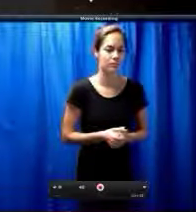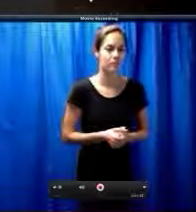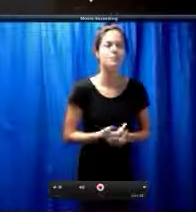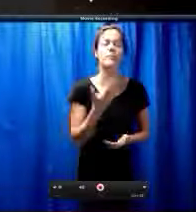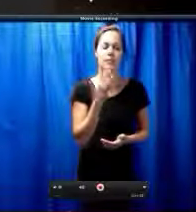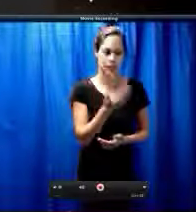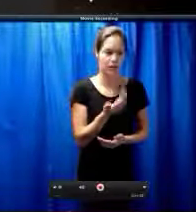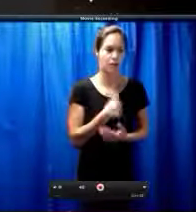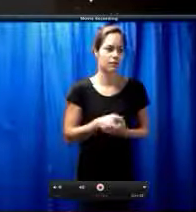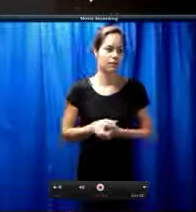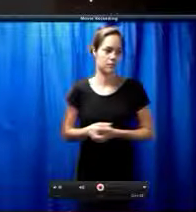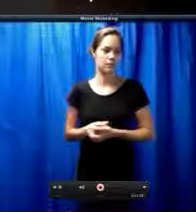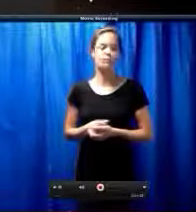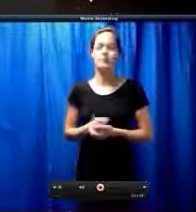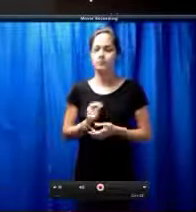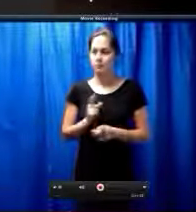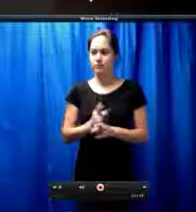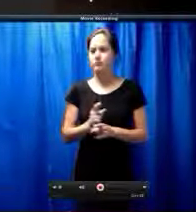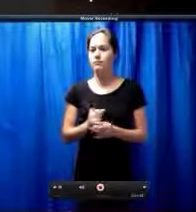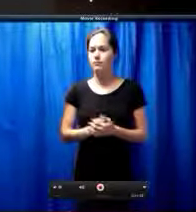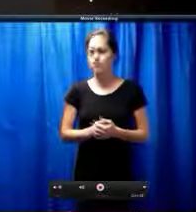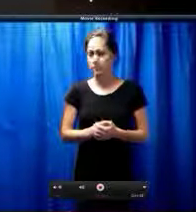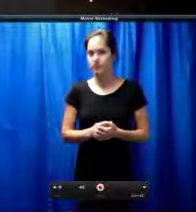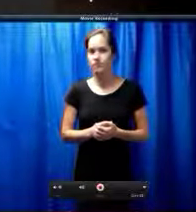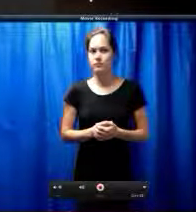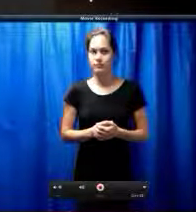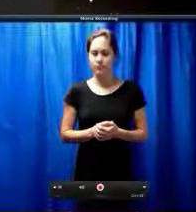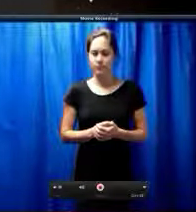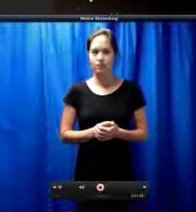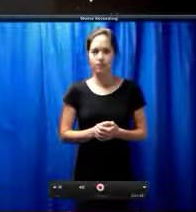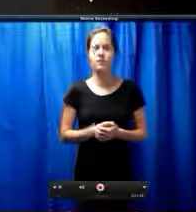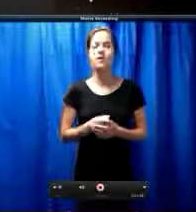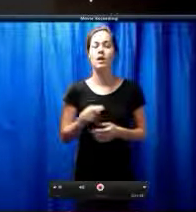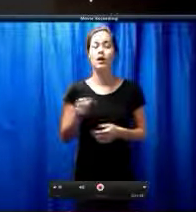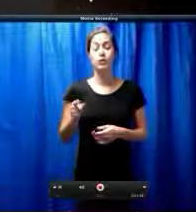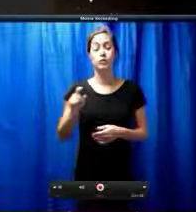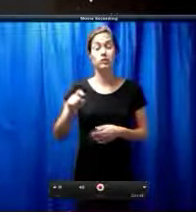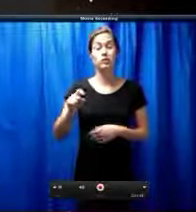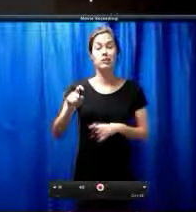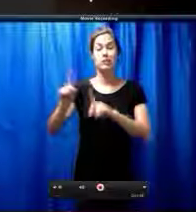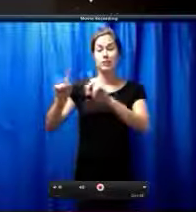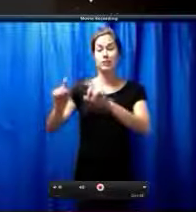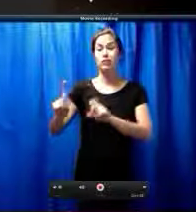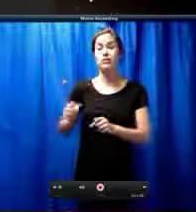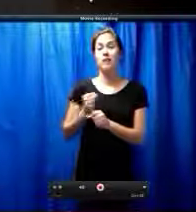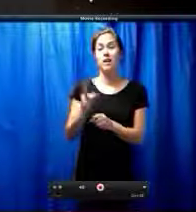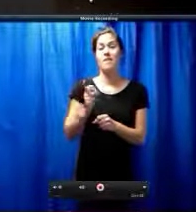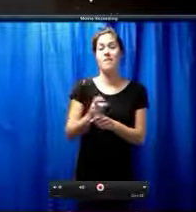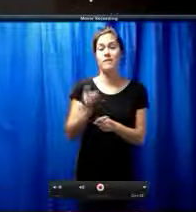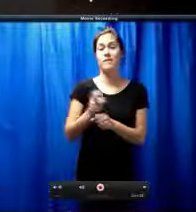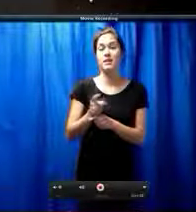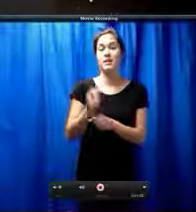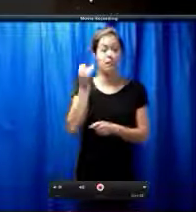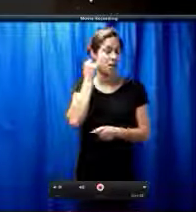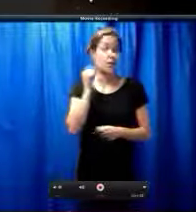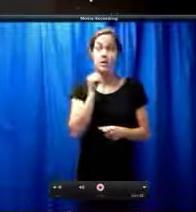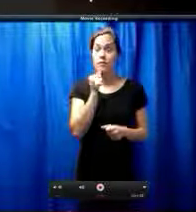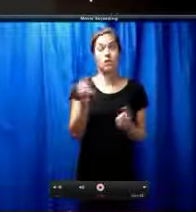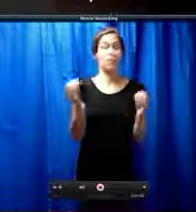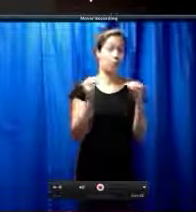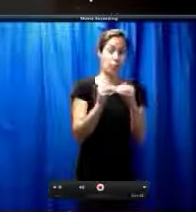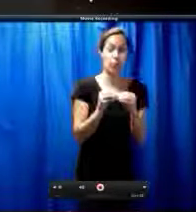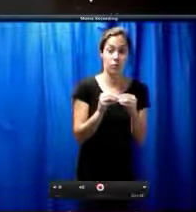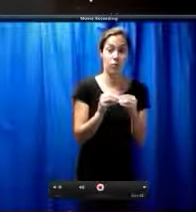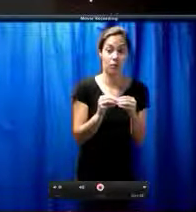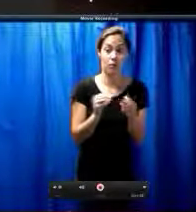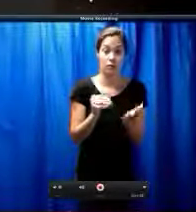Thank you. All right. Then we need you guys screened at least annually, and if not more. Another really super important point,